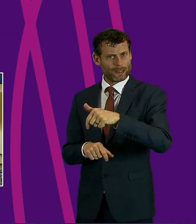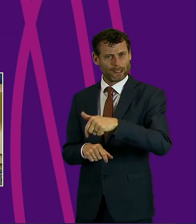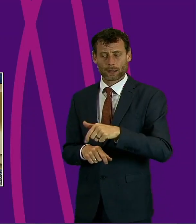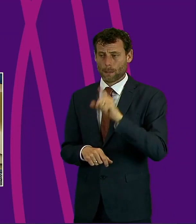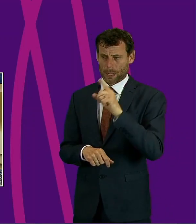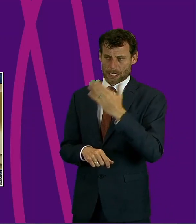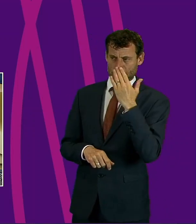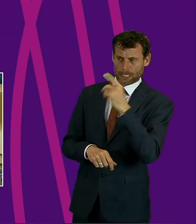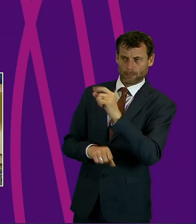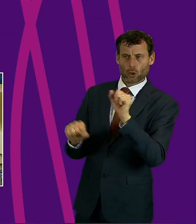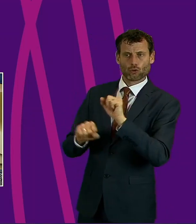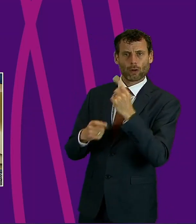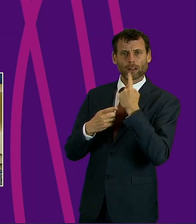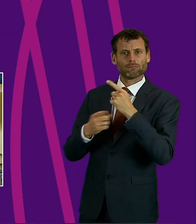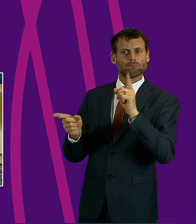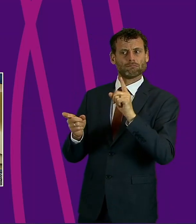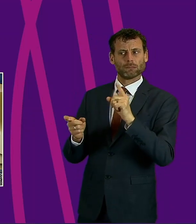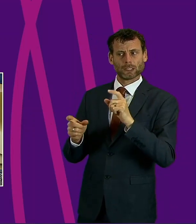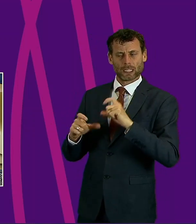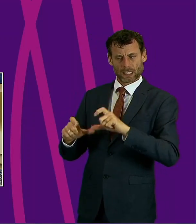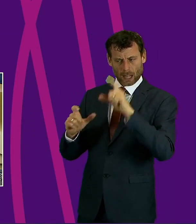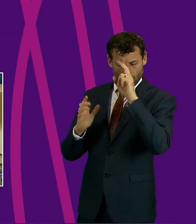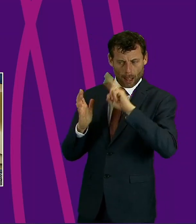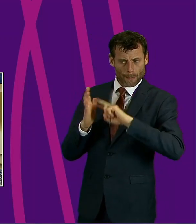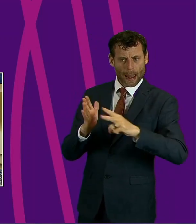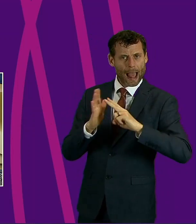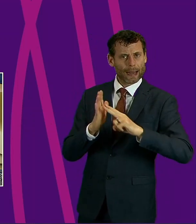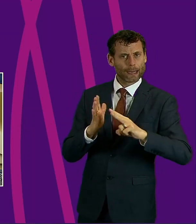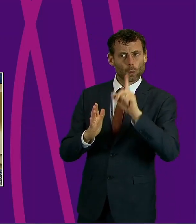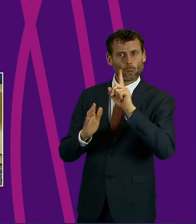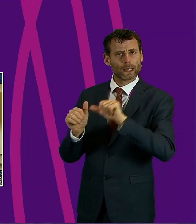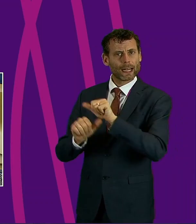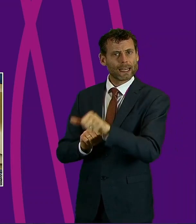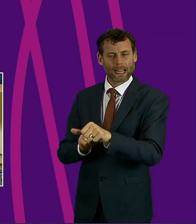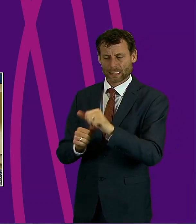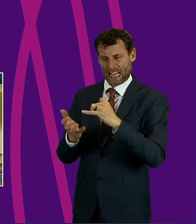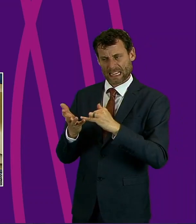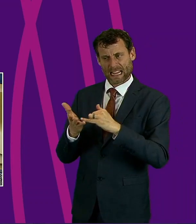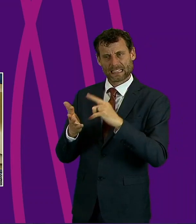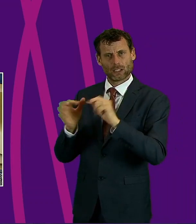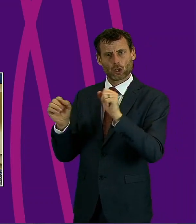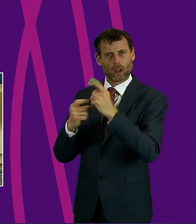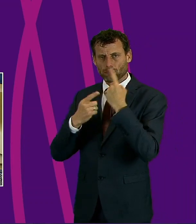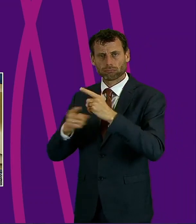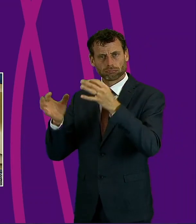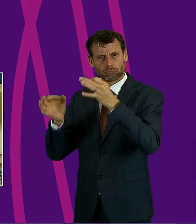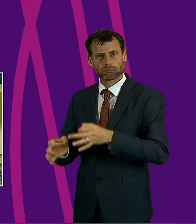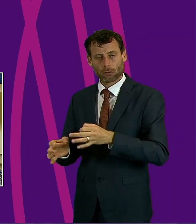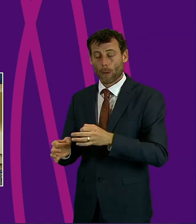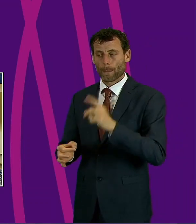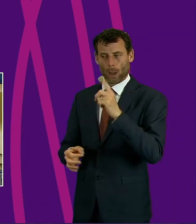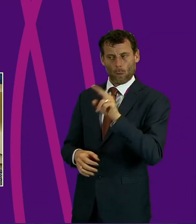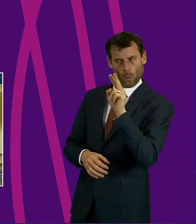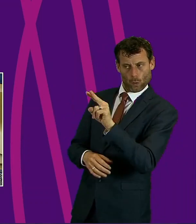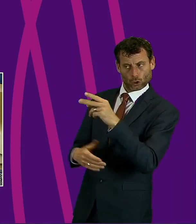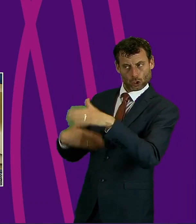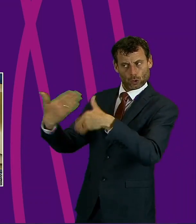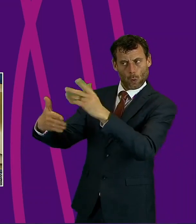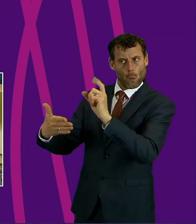have yet been taken by SSE in respect of this project, but obviously that is likely to be a rapidly moving situation. I